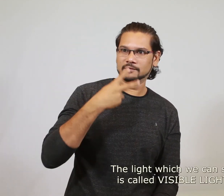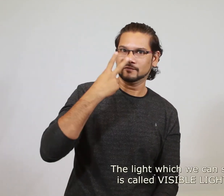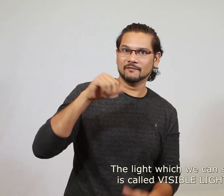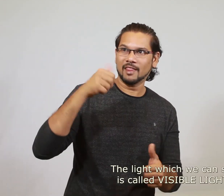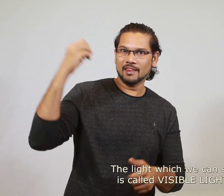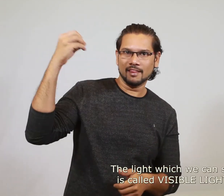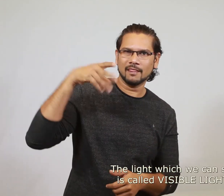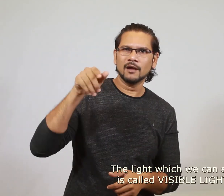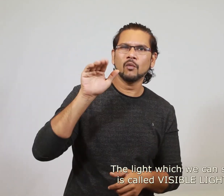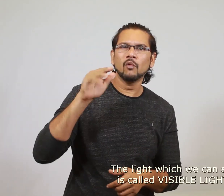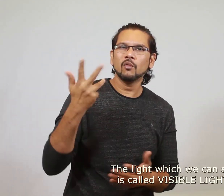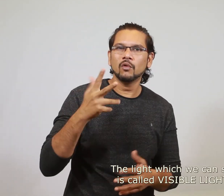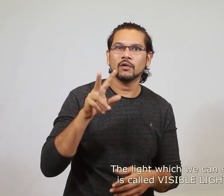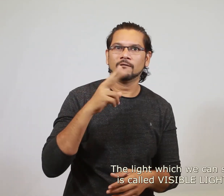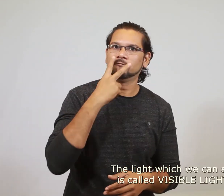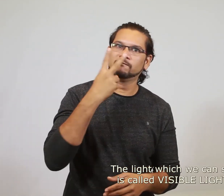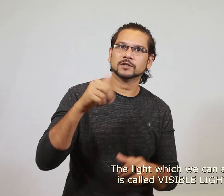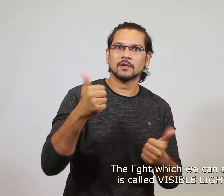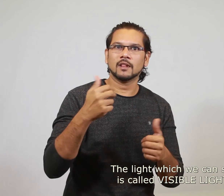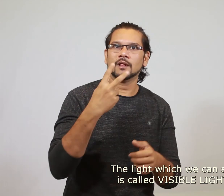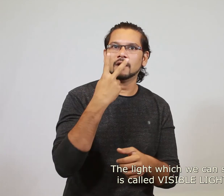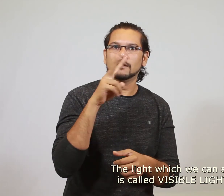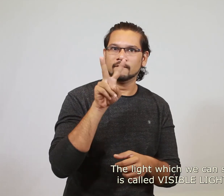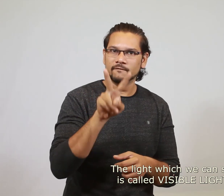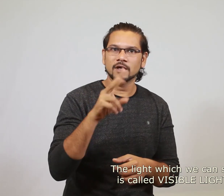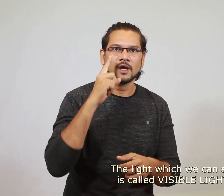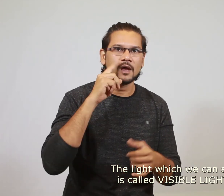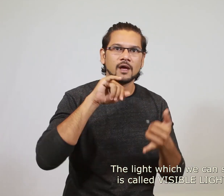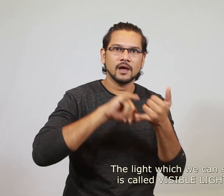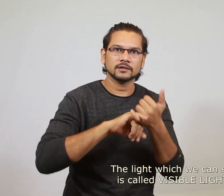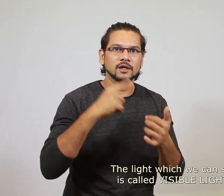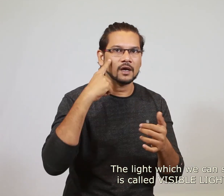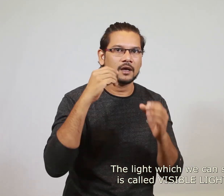The light which we can see is called visible light.